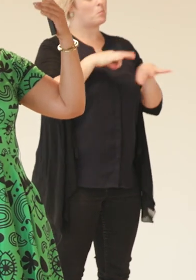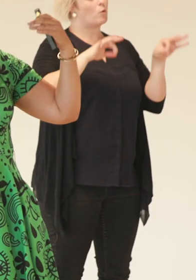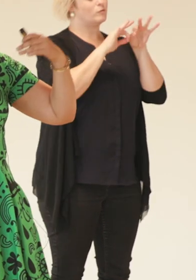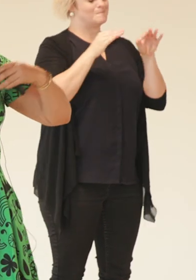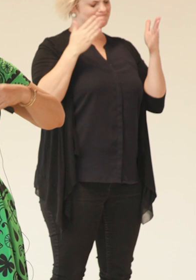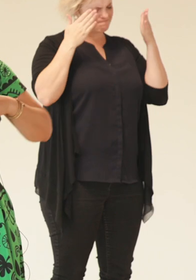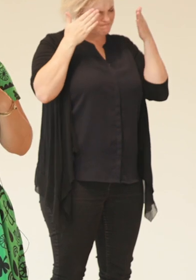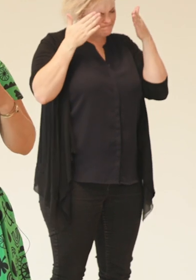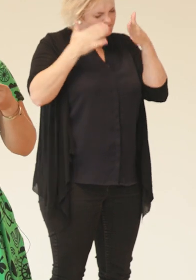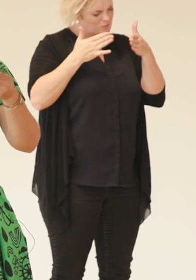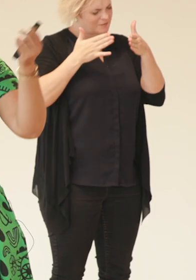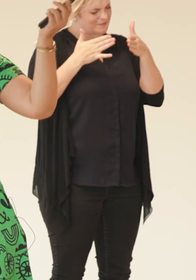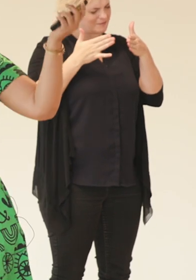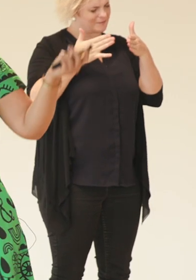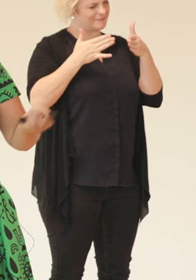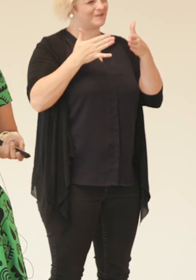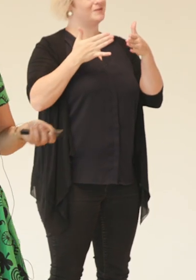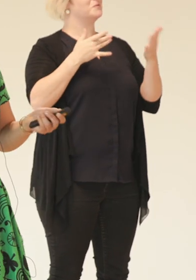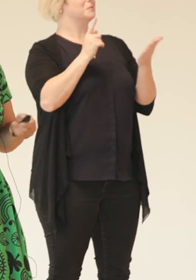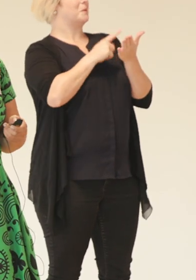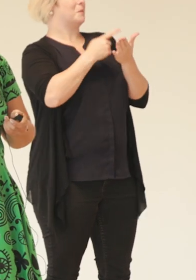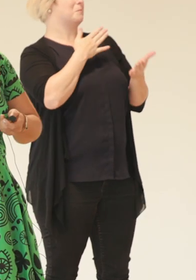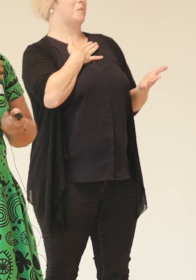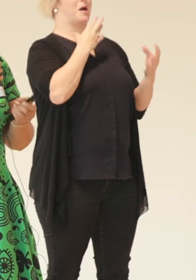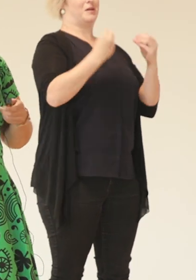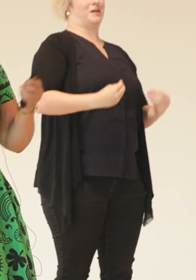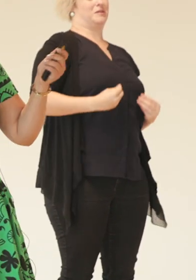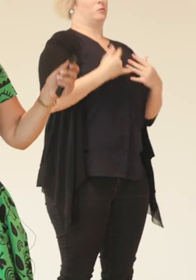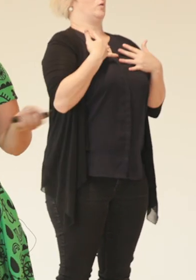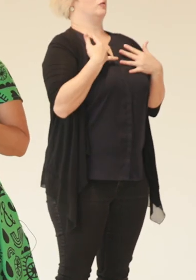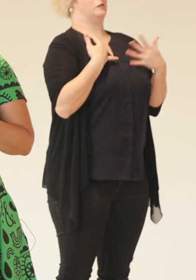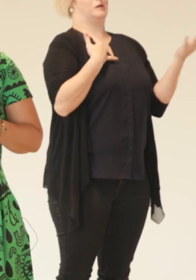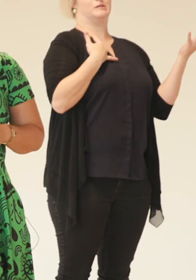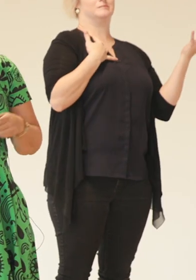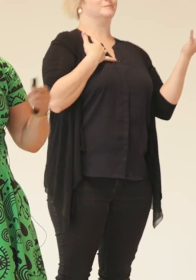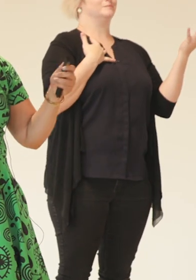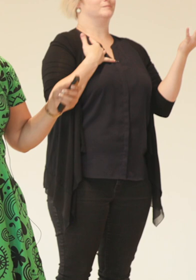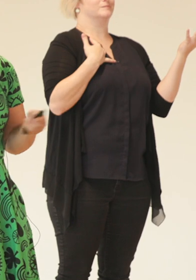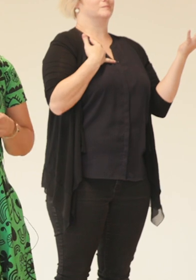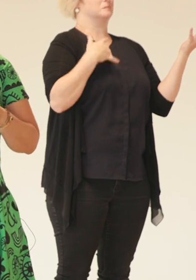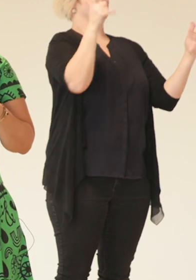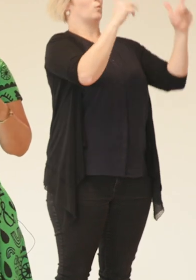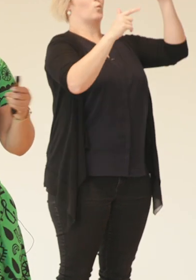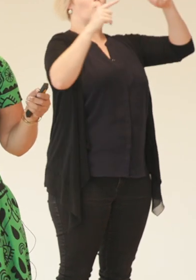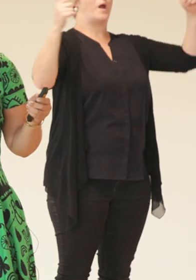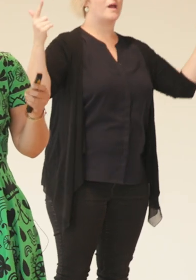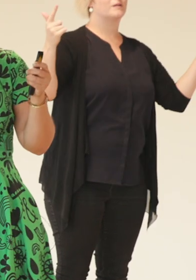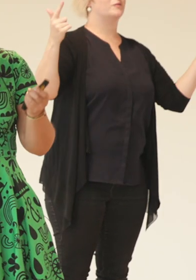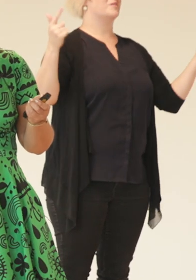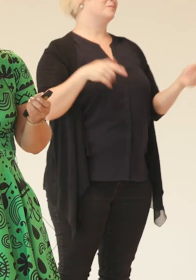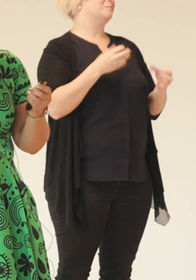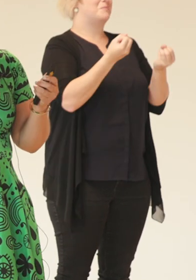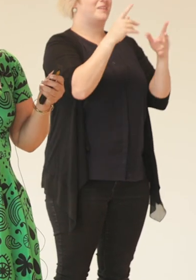lot of it comes from somewhere that I have no idea what that is. And we can call it the muse, we can call it inspiration, we can call it our inner voice,